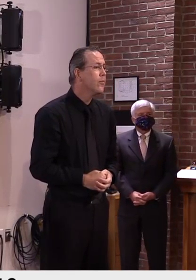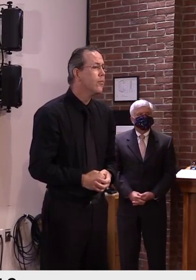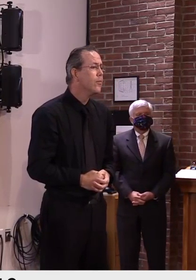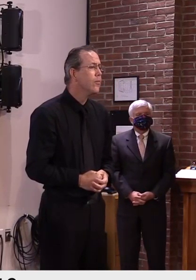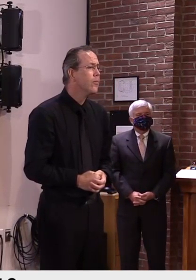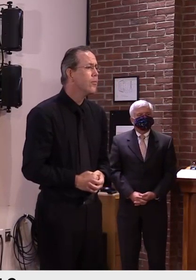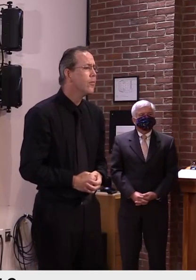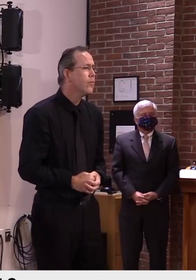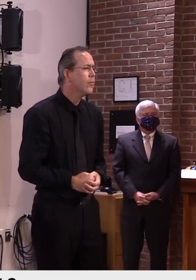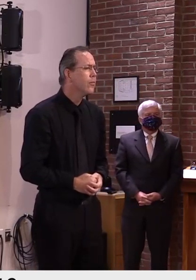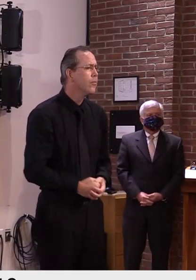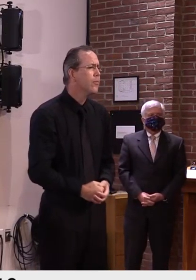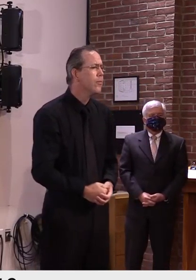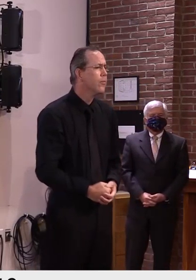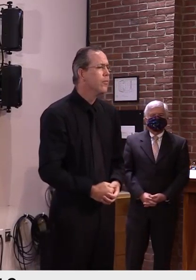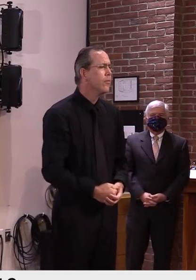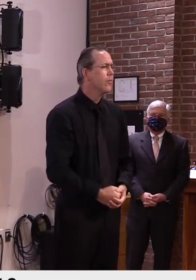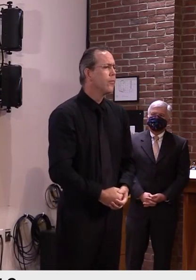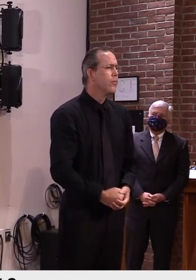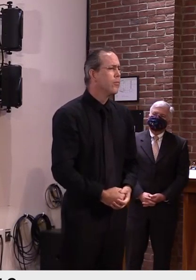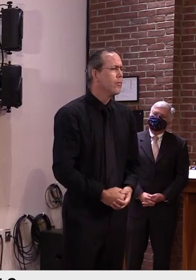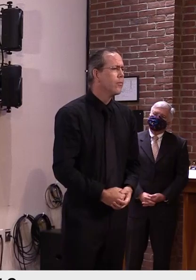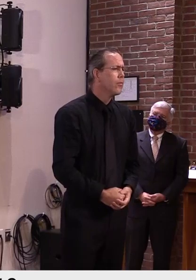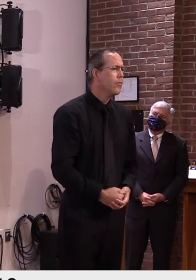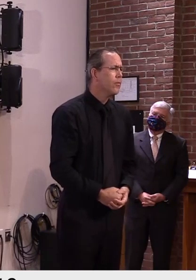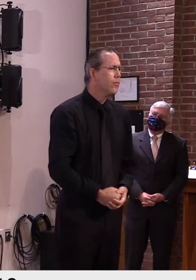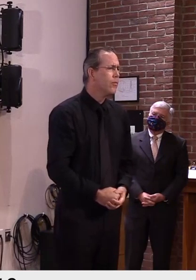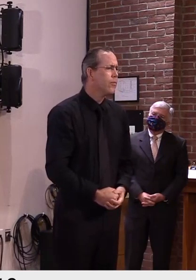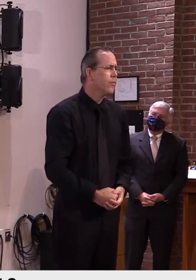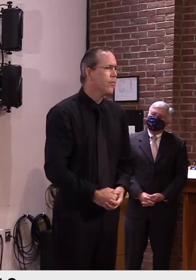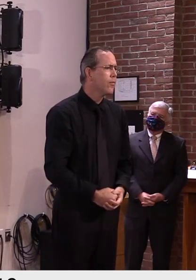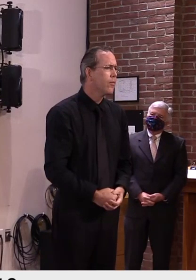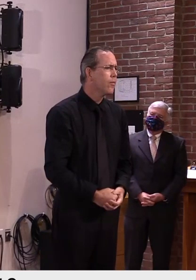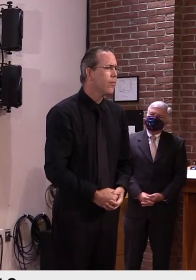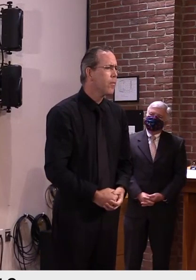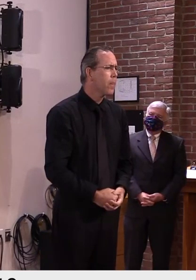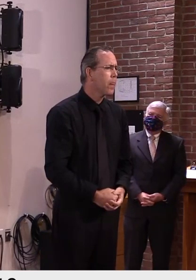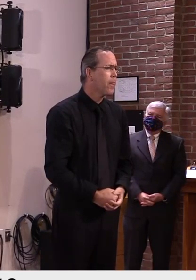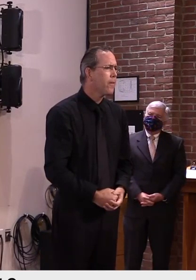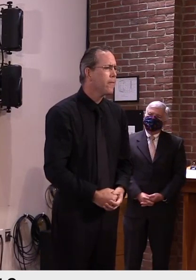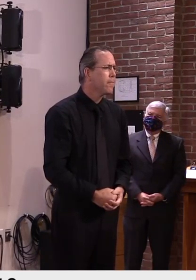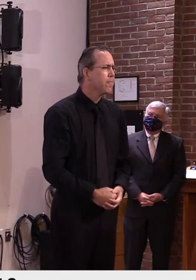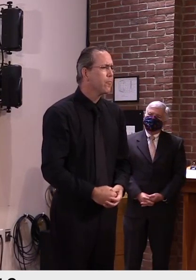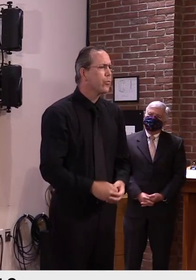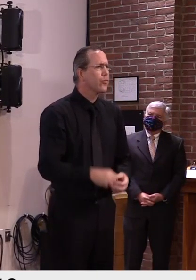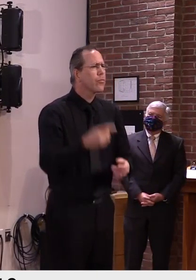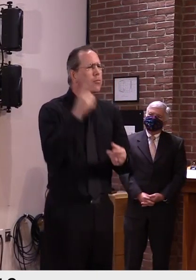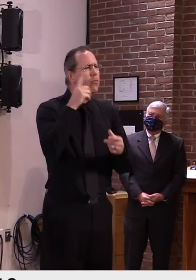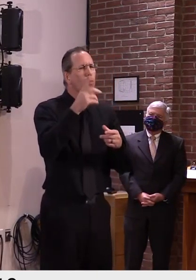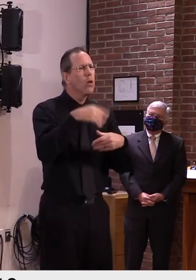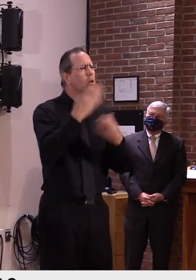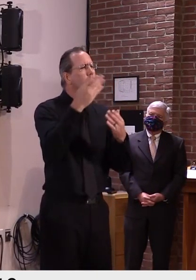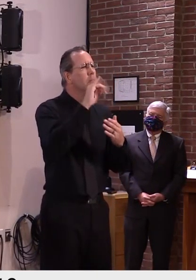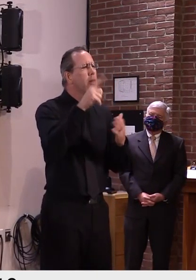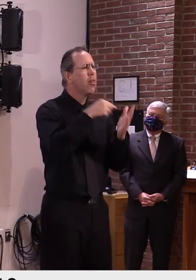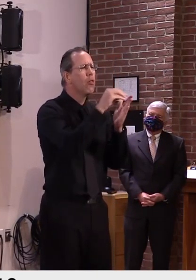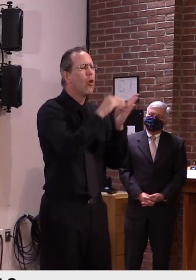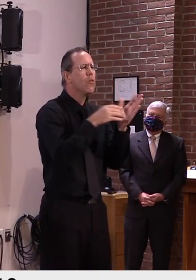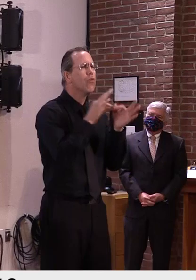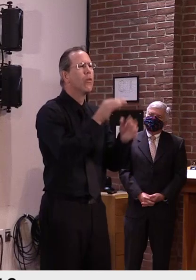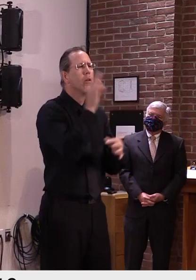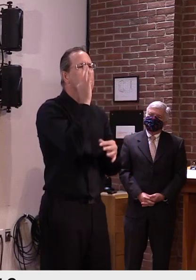community. Have you seen the final version? Where do you stand on that? Yeah, I have not. As you said, it's